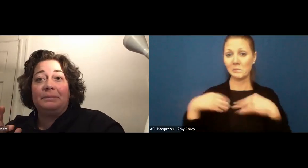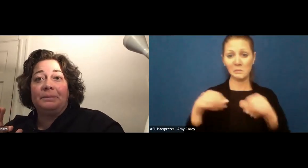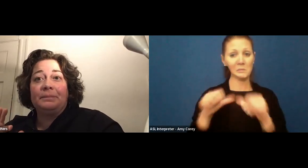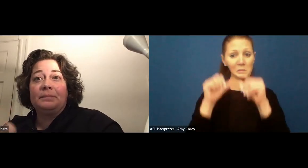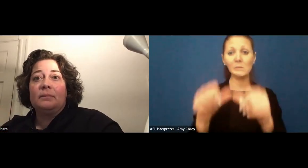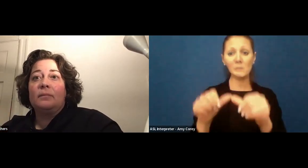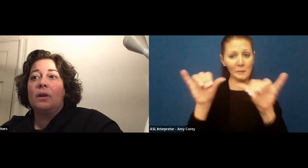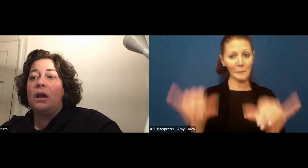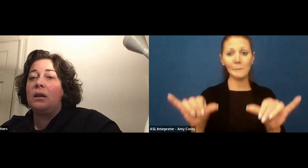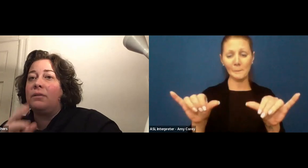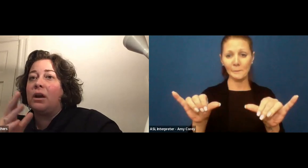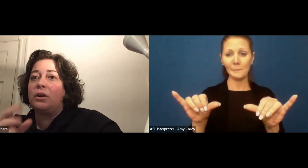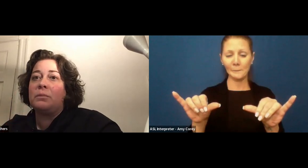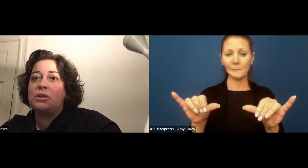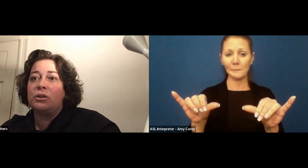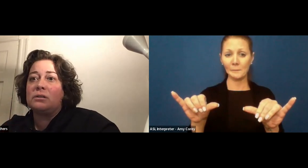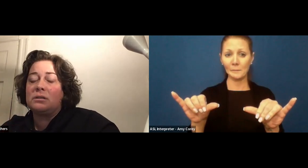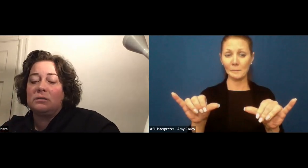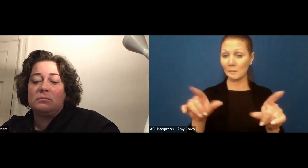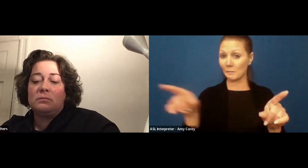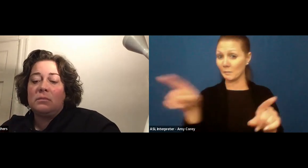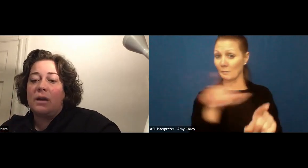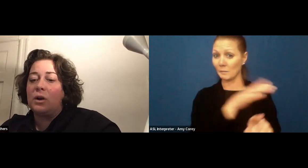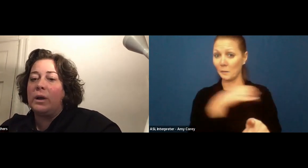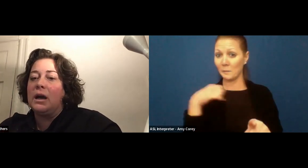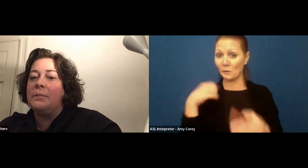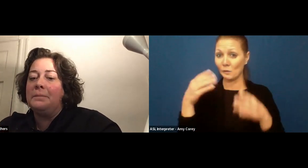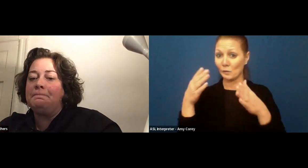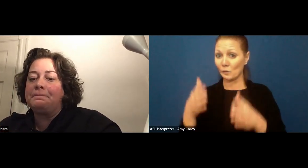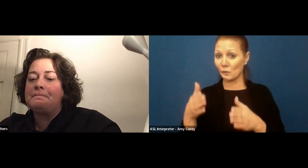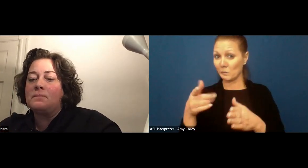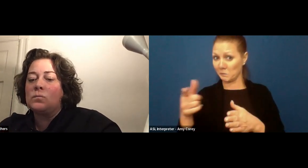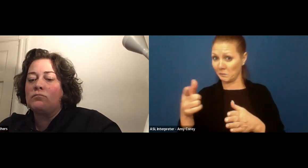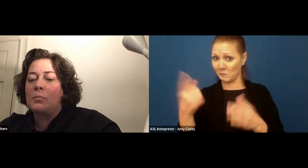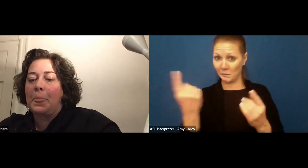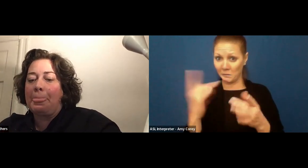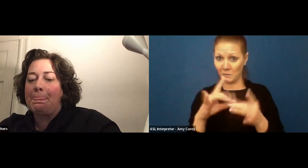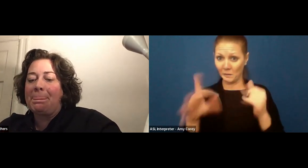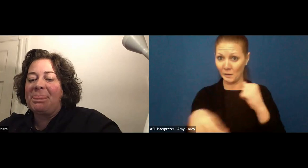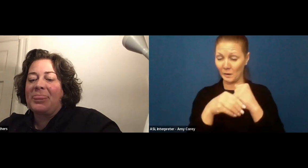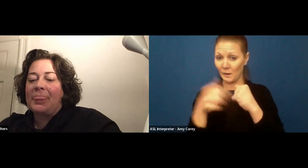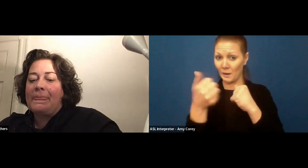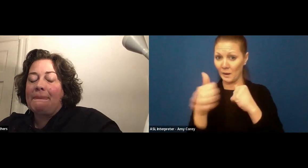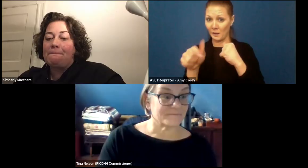way. Any of the other commissioners have a quick comment?